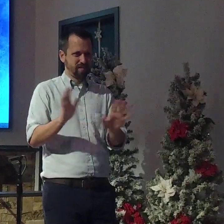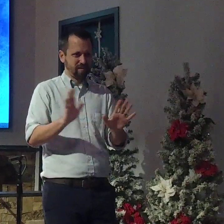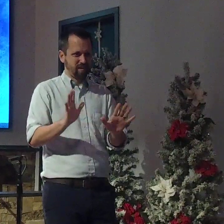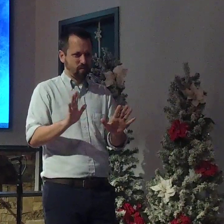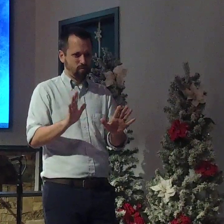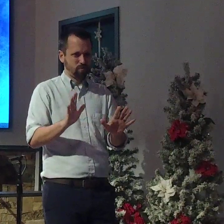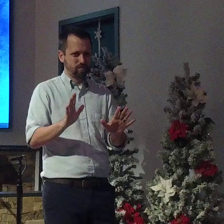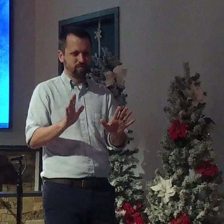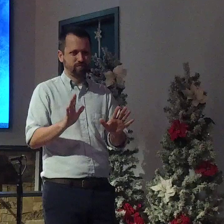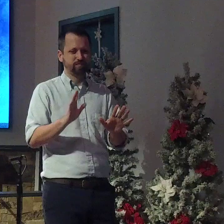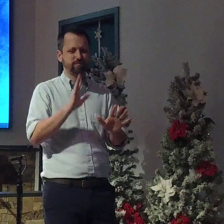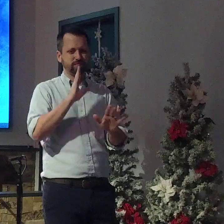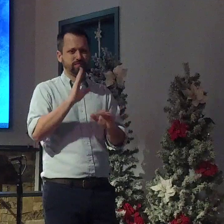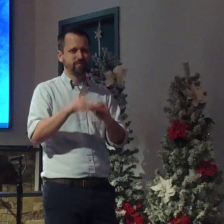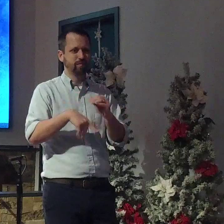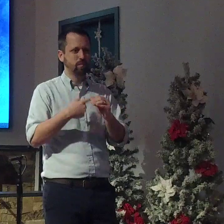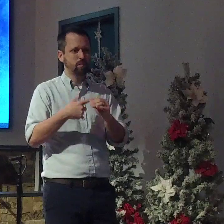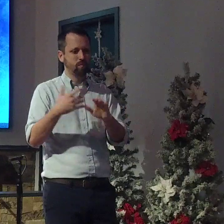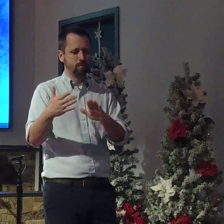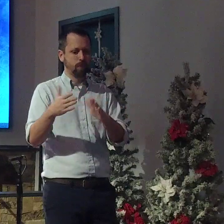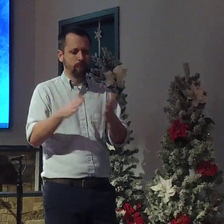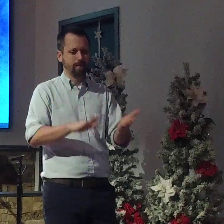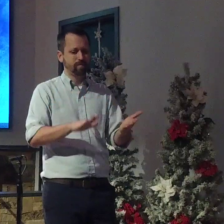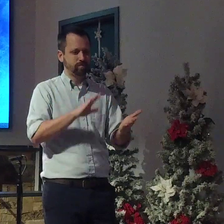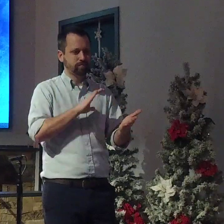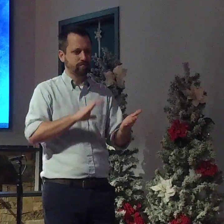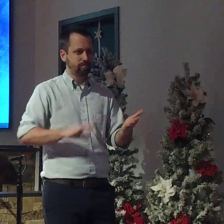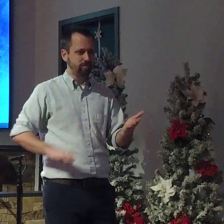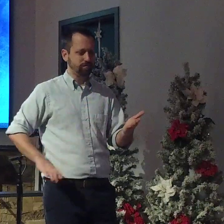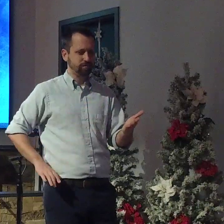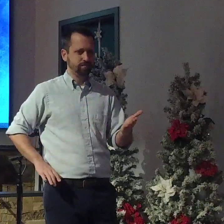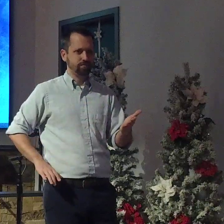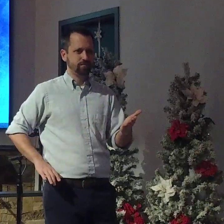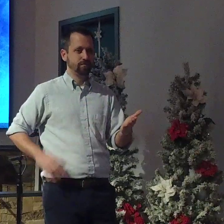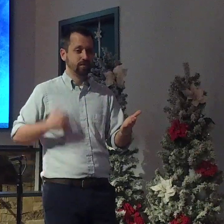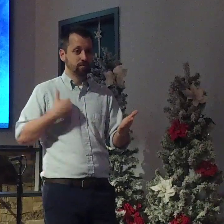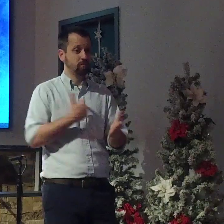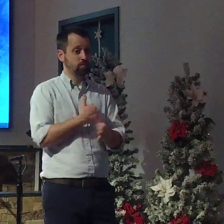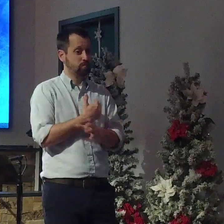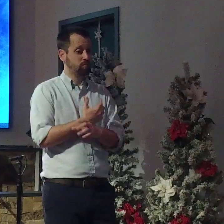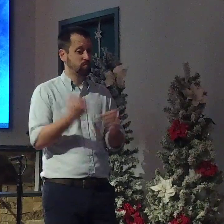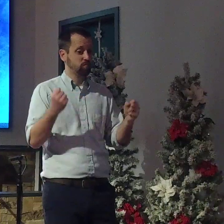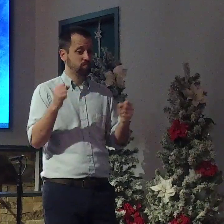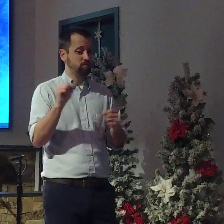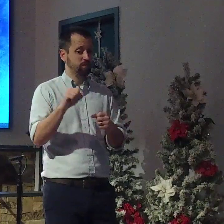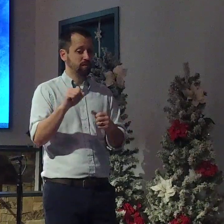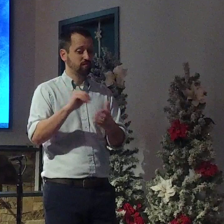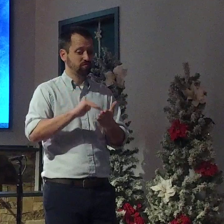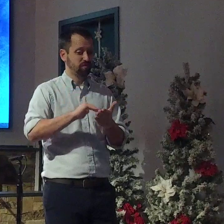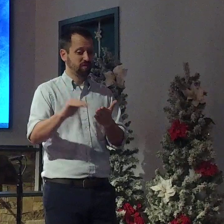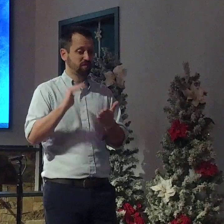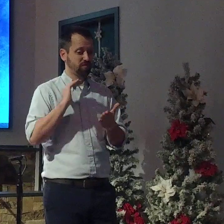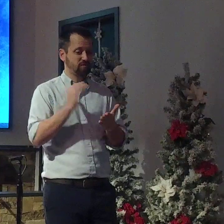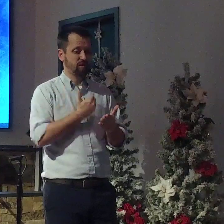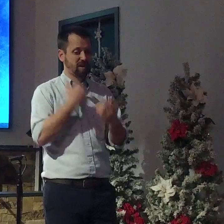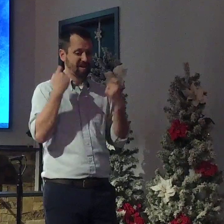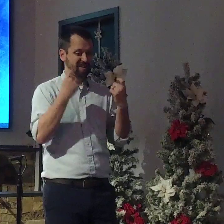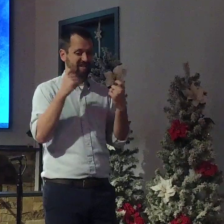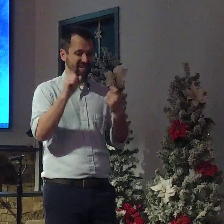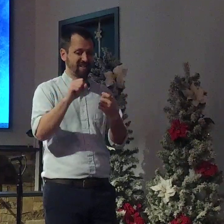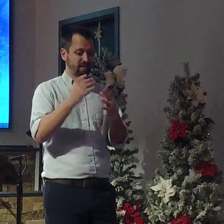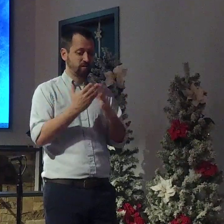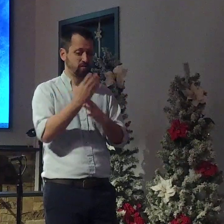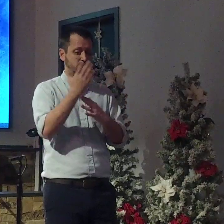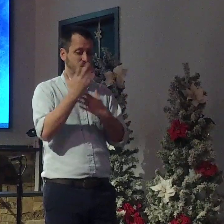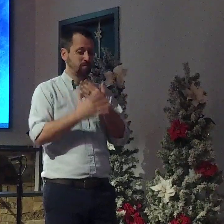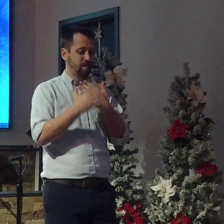price being the death of Jesus Christ. But thanks be to Jesus that we have the victory. Amen? Amen. We've been